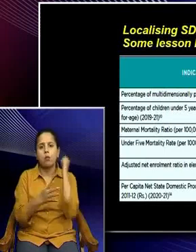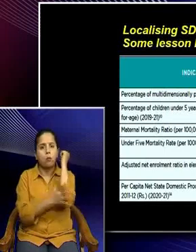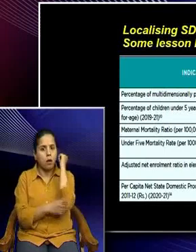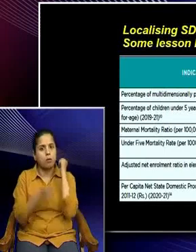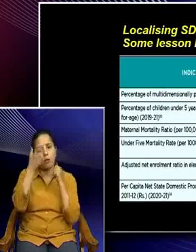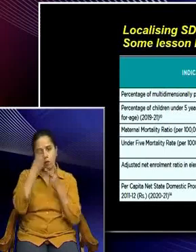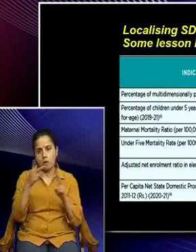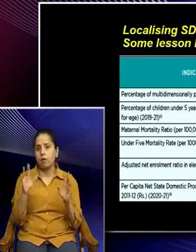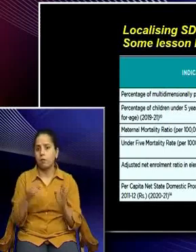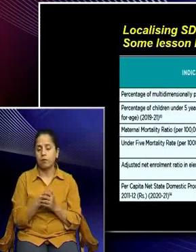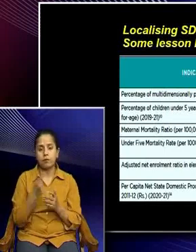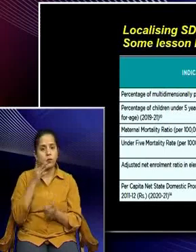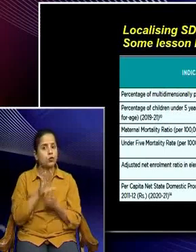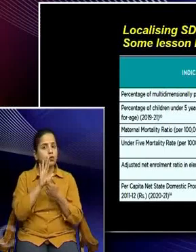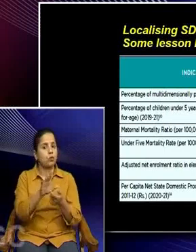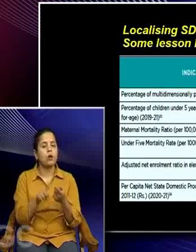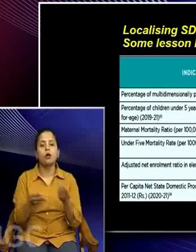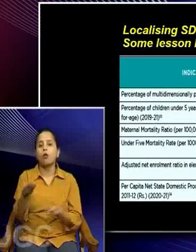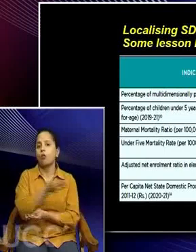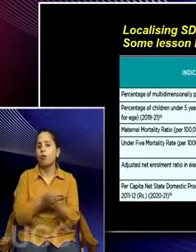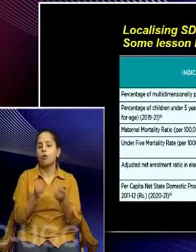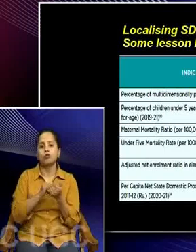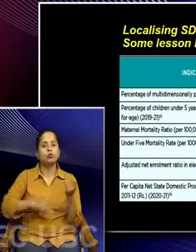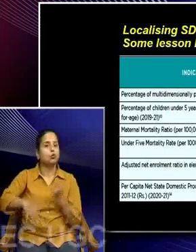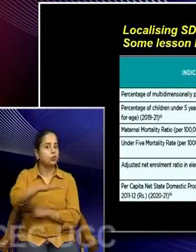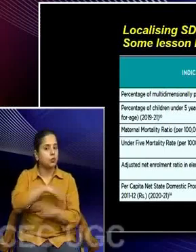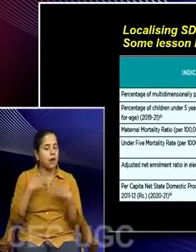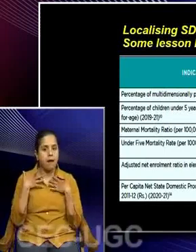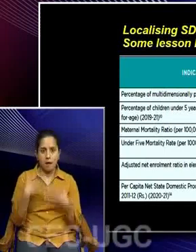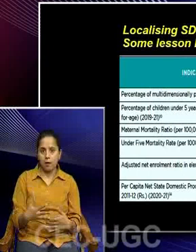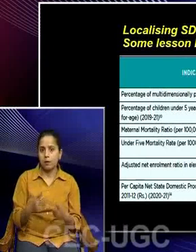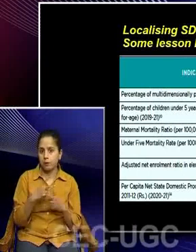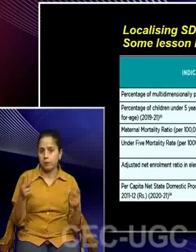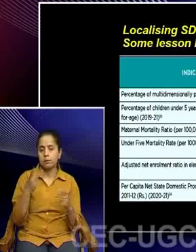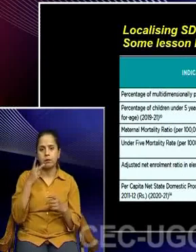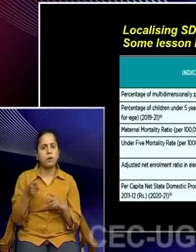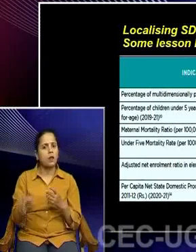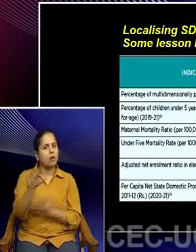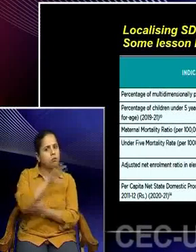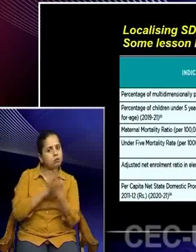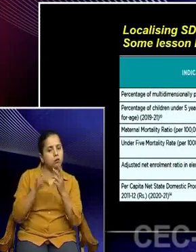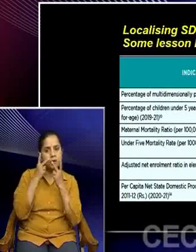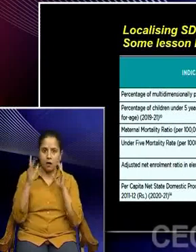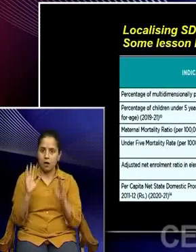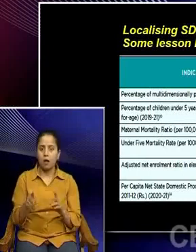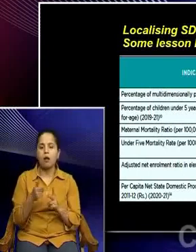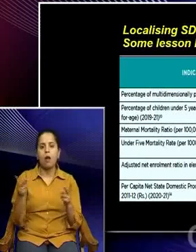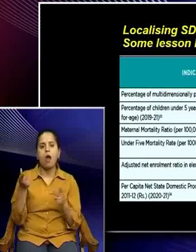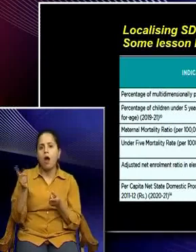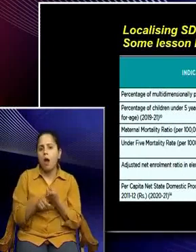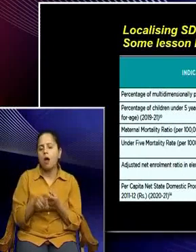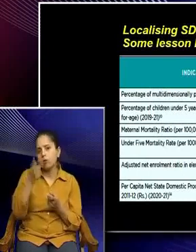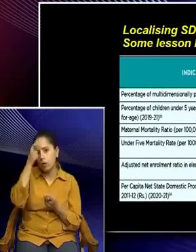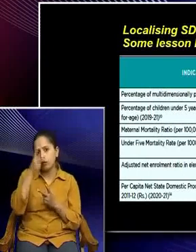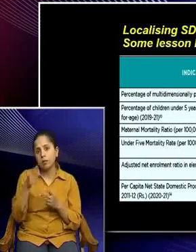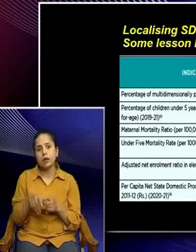which refers to economic, social, health. So this is the combination of different deprivations. So more